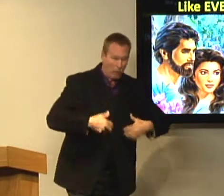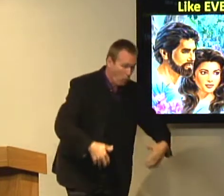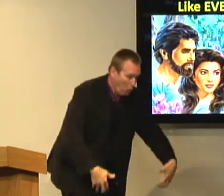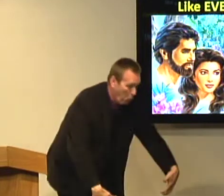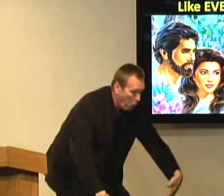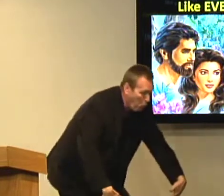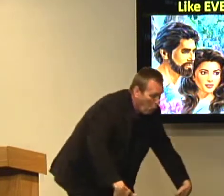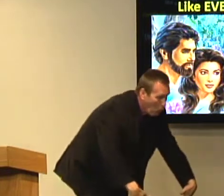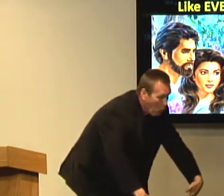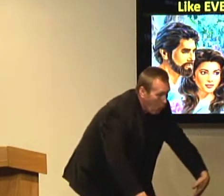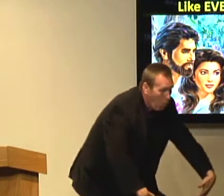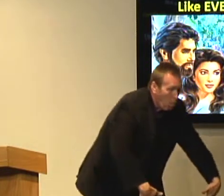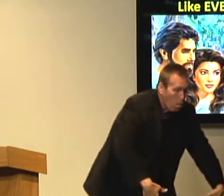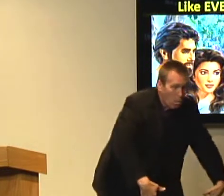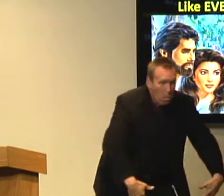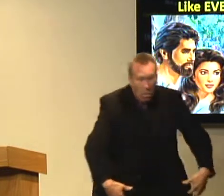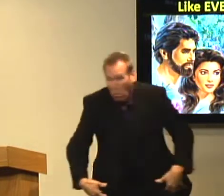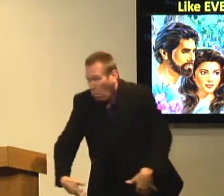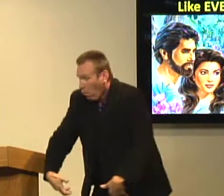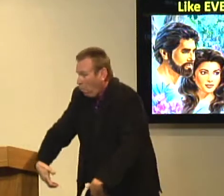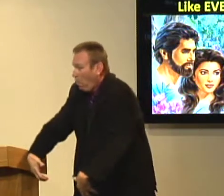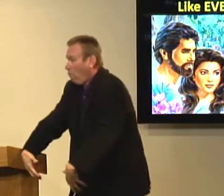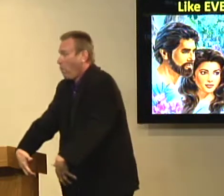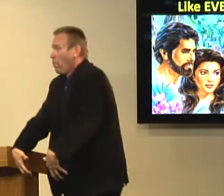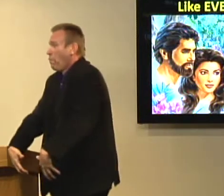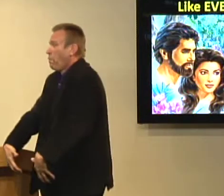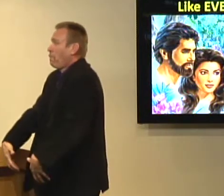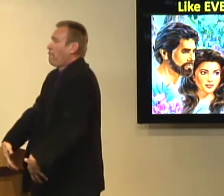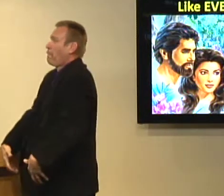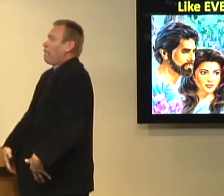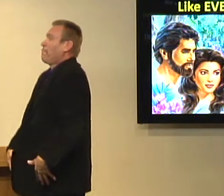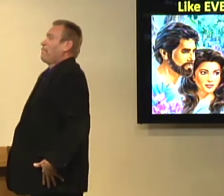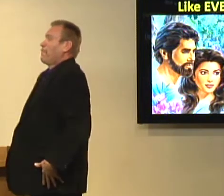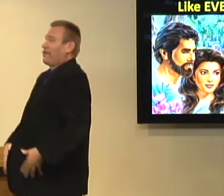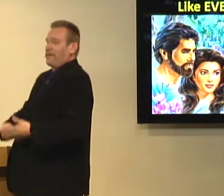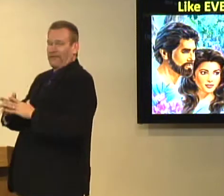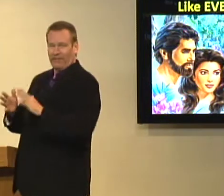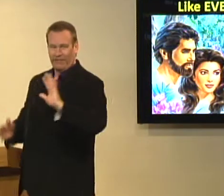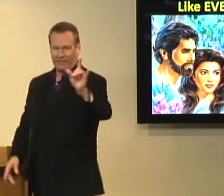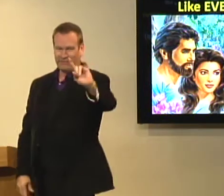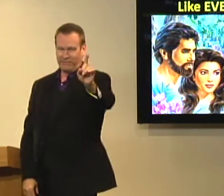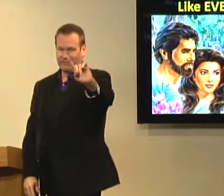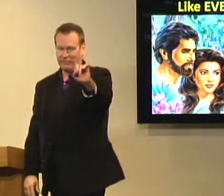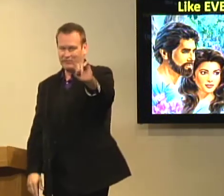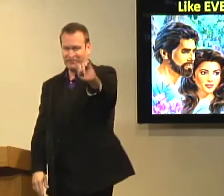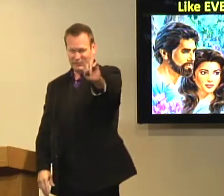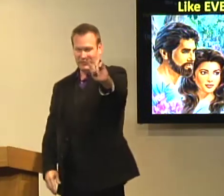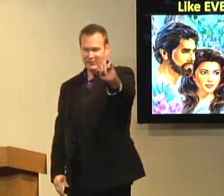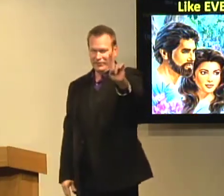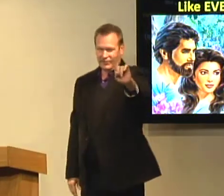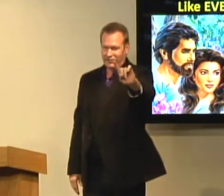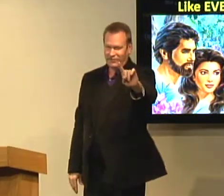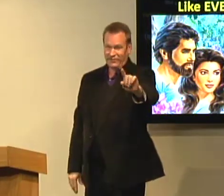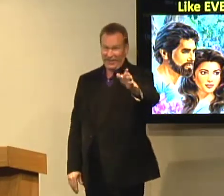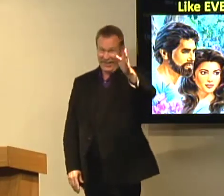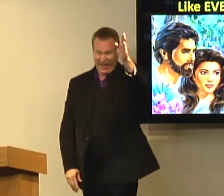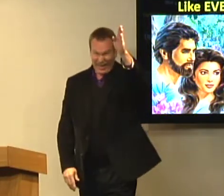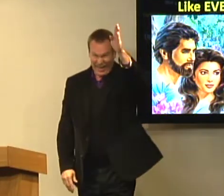So I'm not going to talk about evolution and the idea of monkeys evolving into man. That's not what I believe